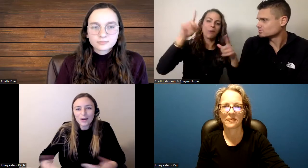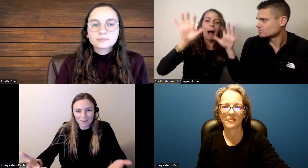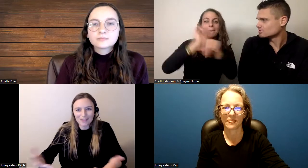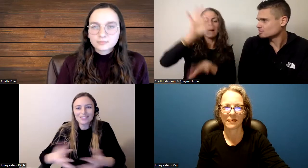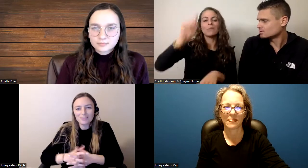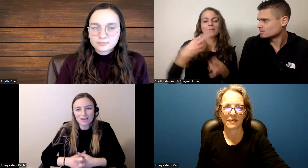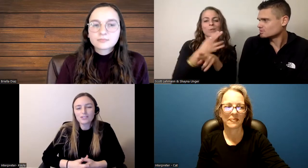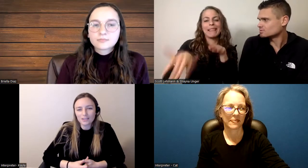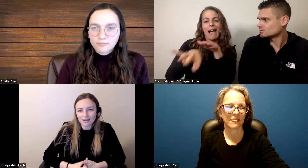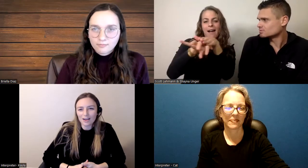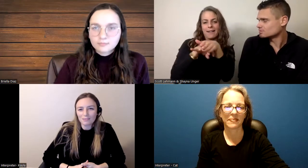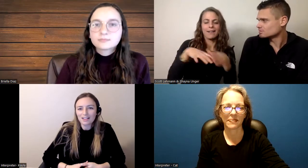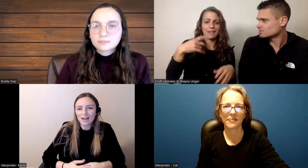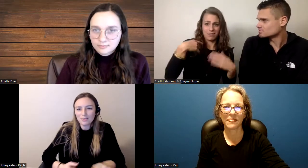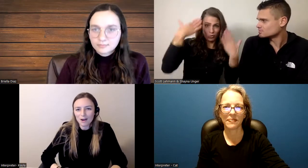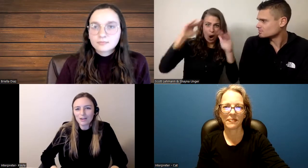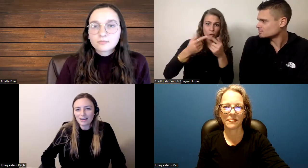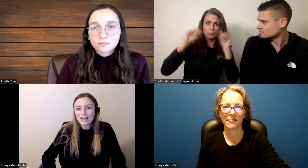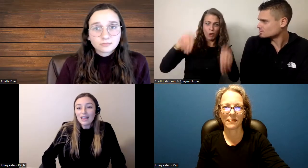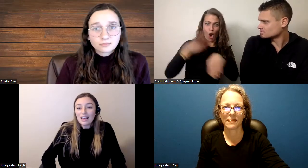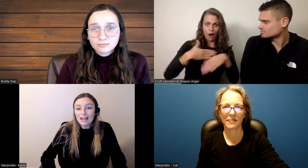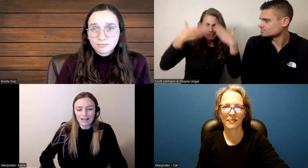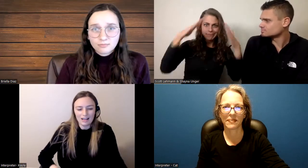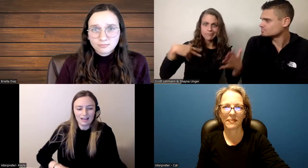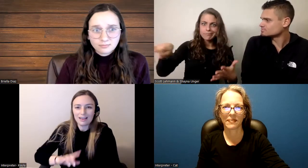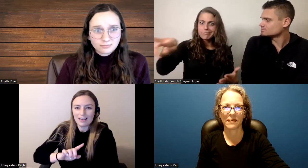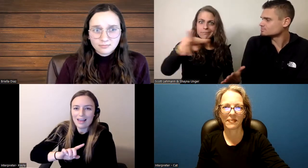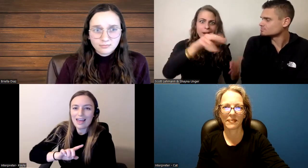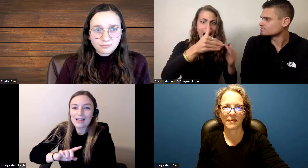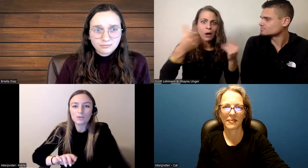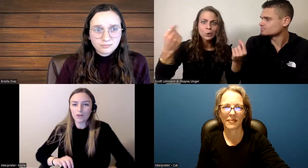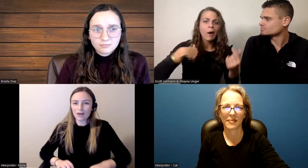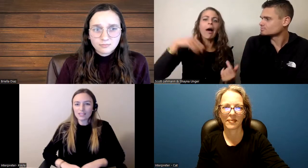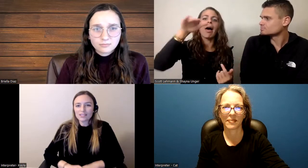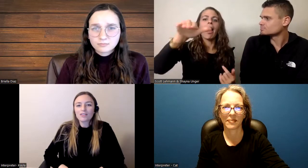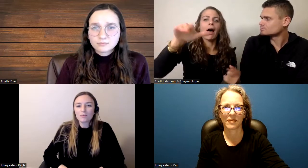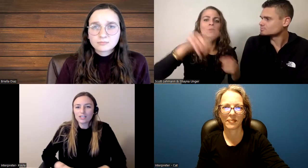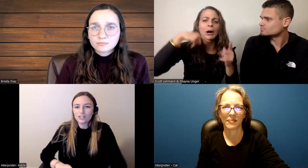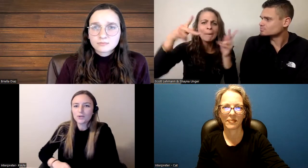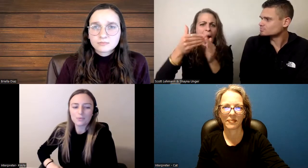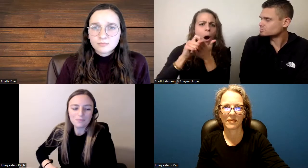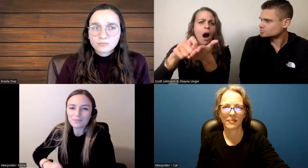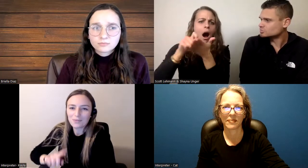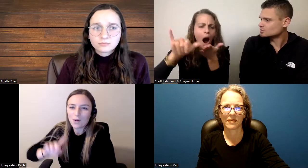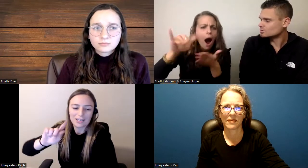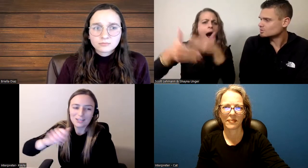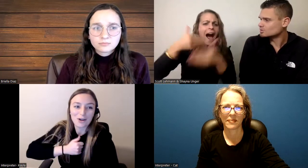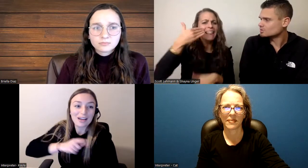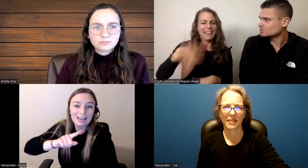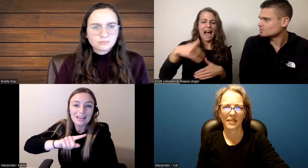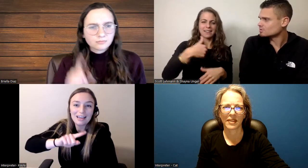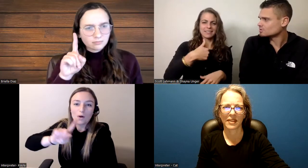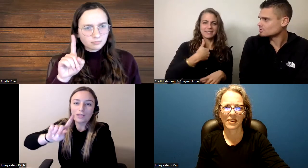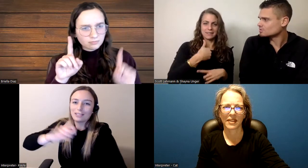use crampons to be able to climb the mountain. And, you know, that wasn't something that we could do.